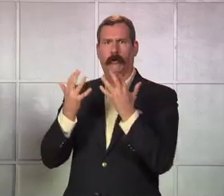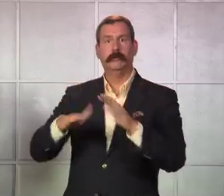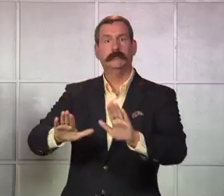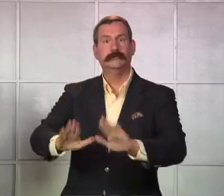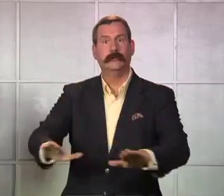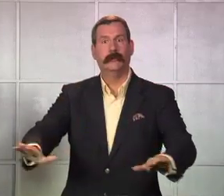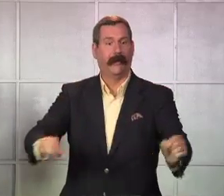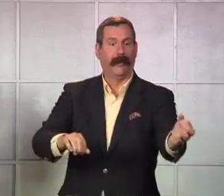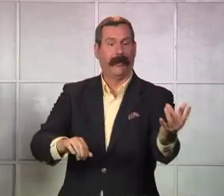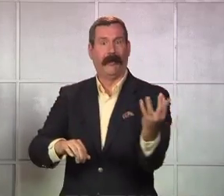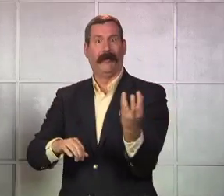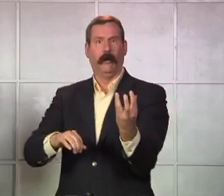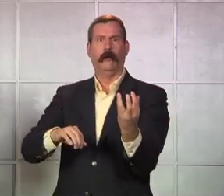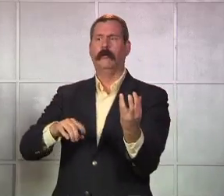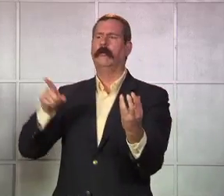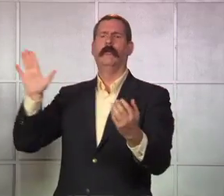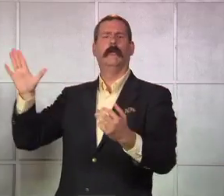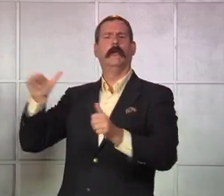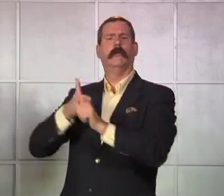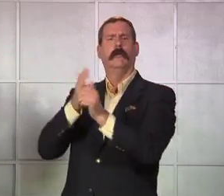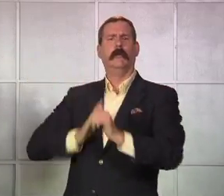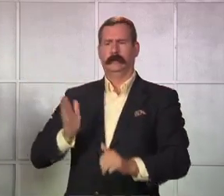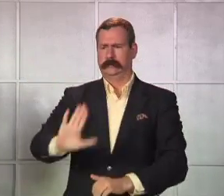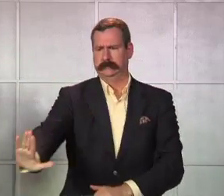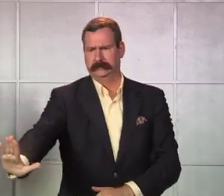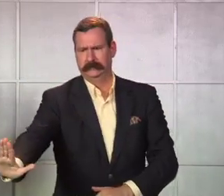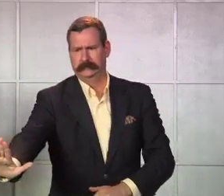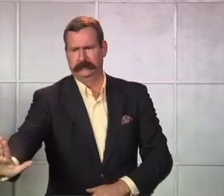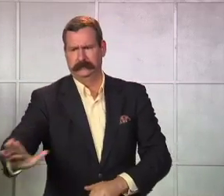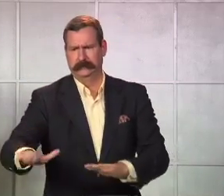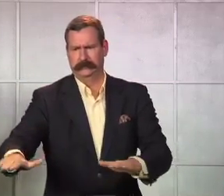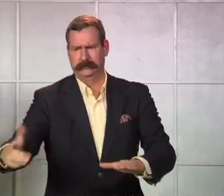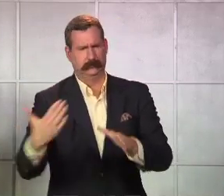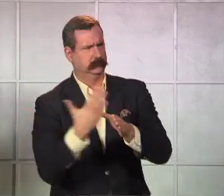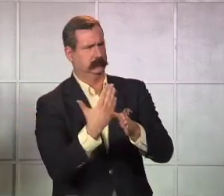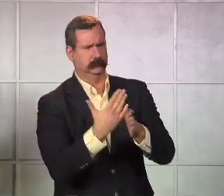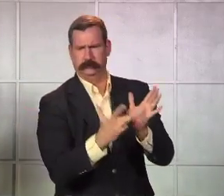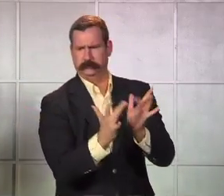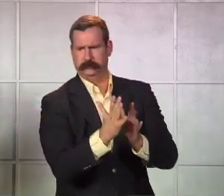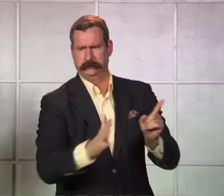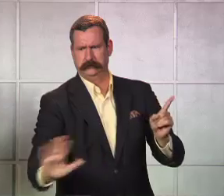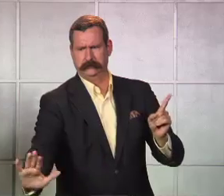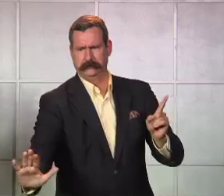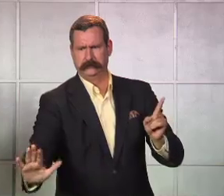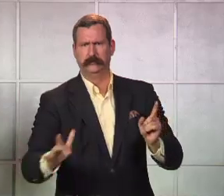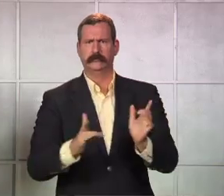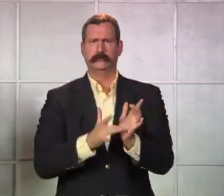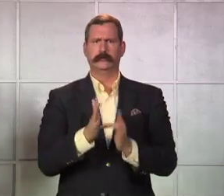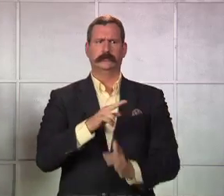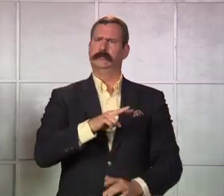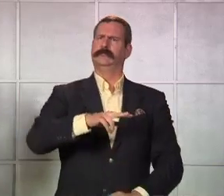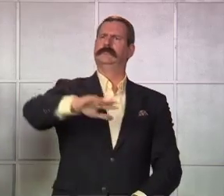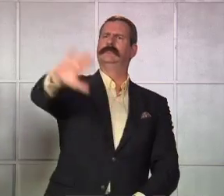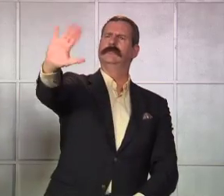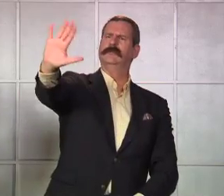relationships with them. When Jesus preached, children would come up to him. Leaders would try to stop the children and not allow them to bother him. But Jesus